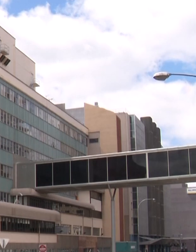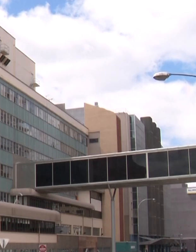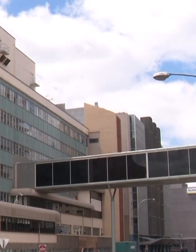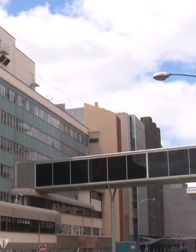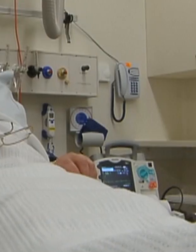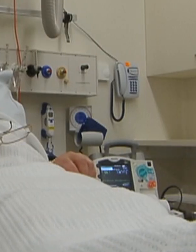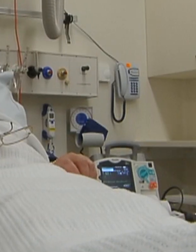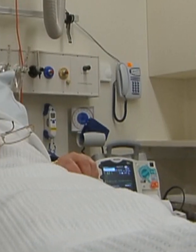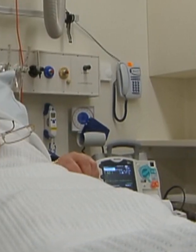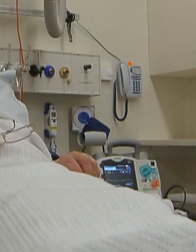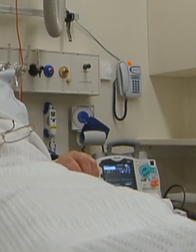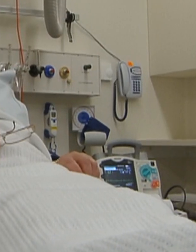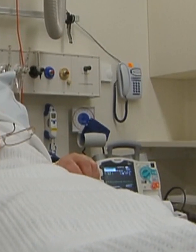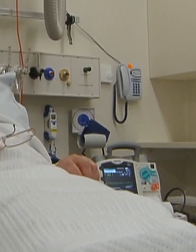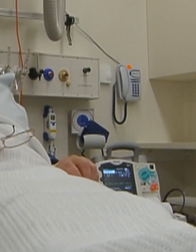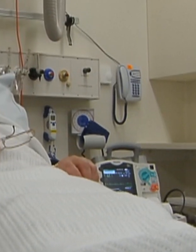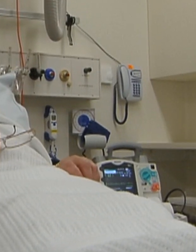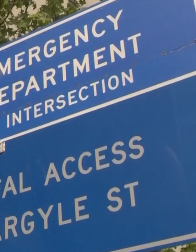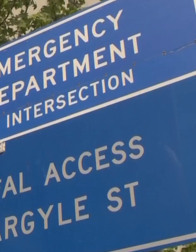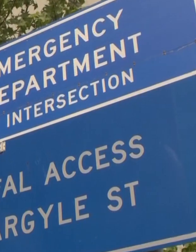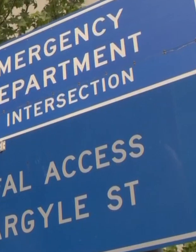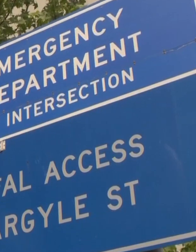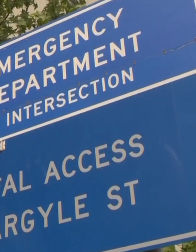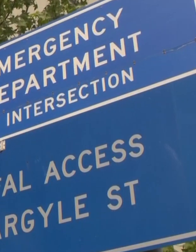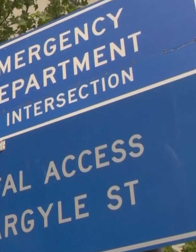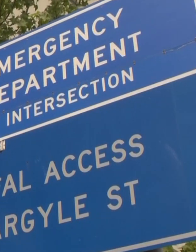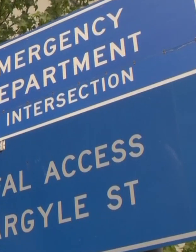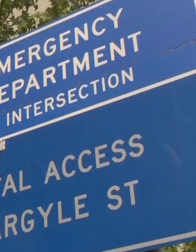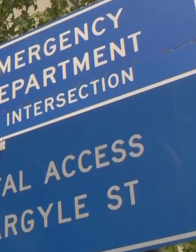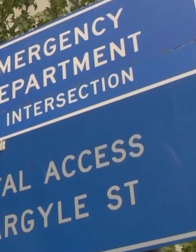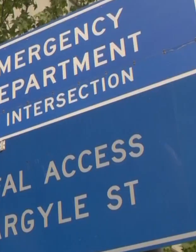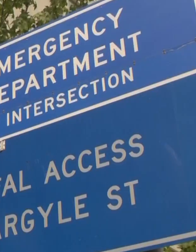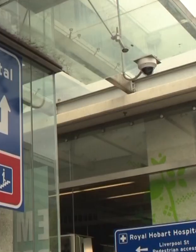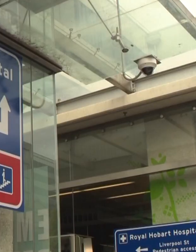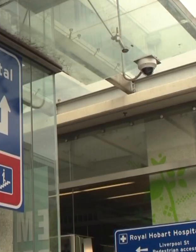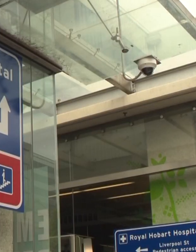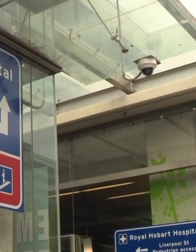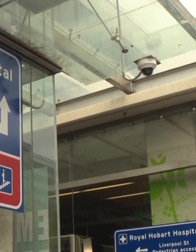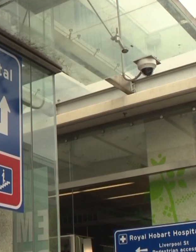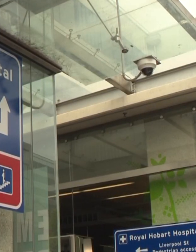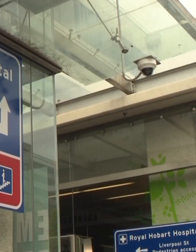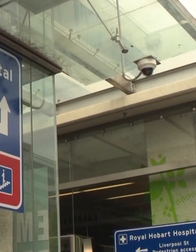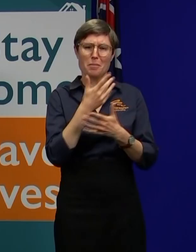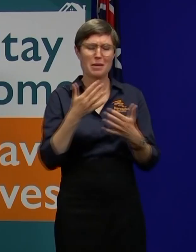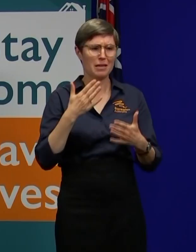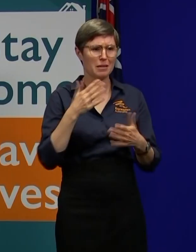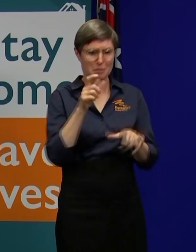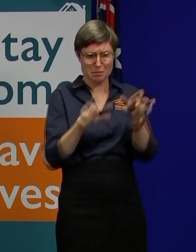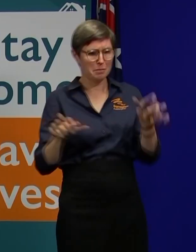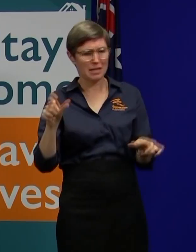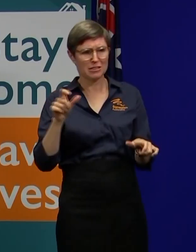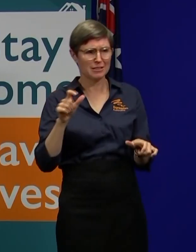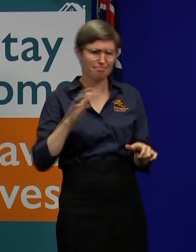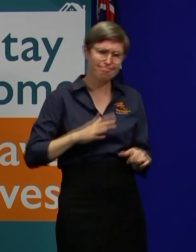3 elective surgery wait lists across the state, with the government still working on the best way to roll out procedures. And we are